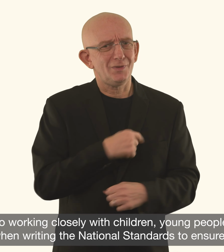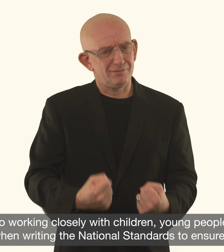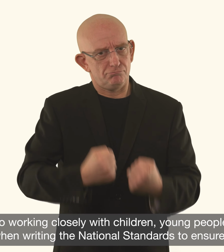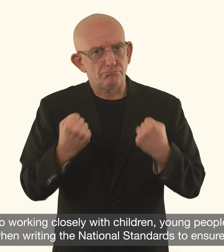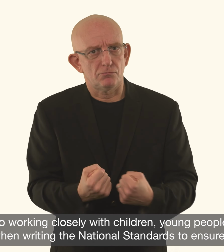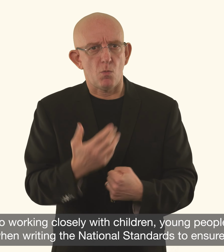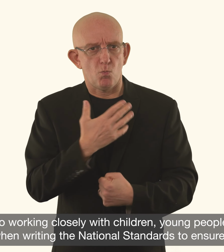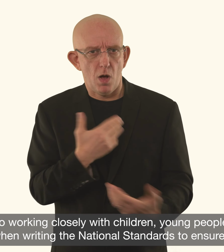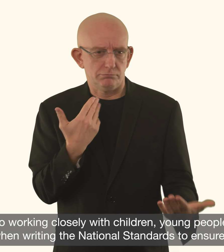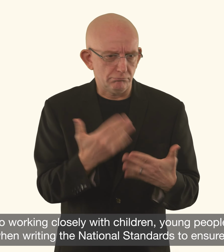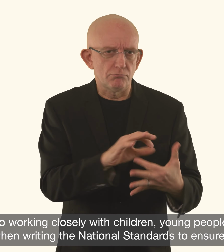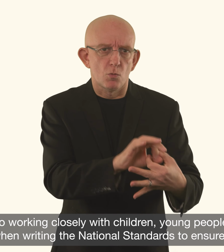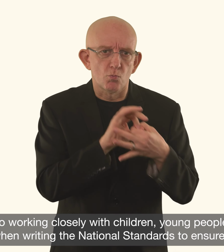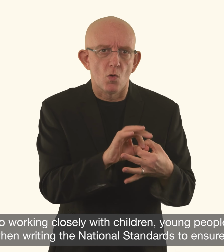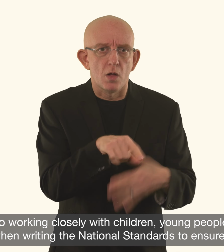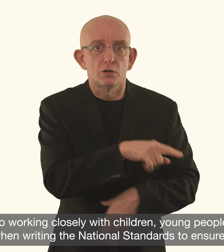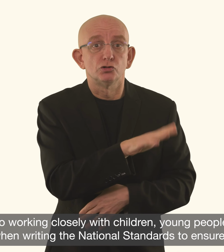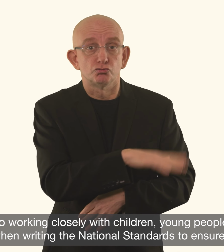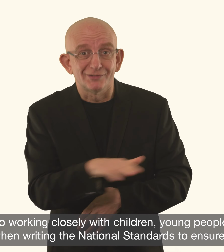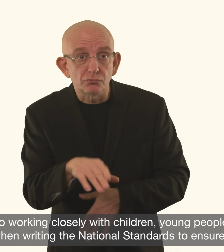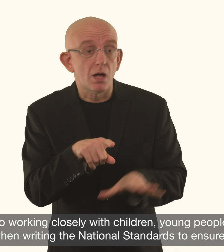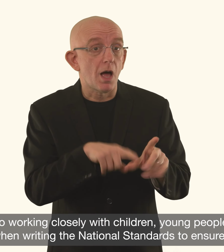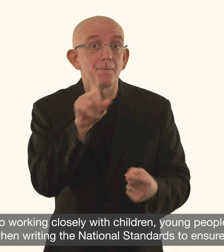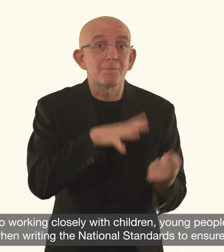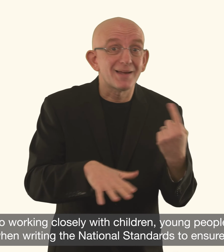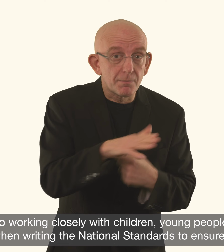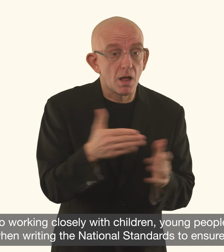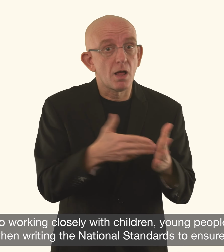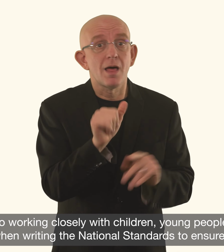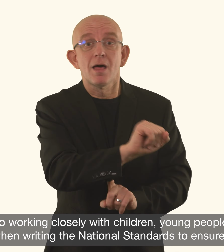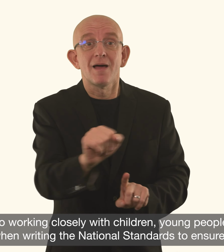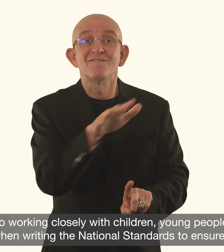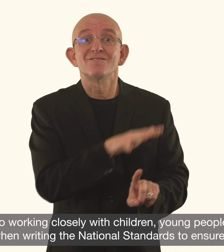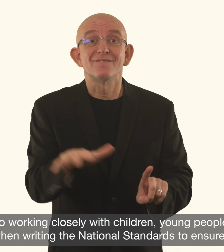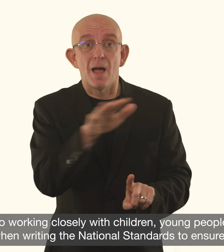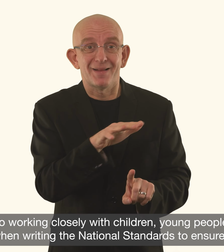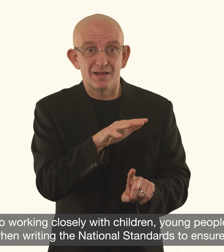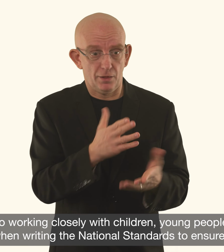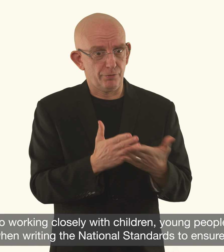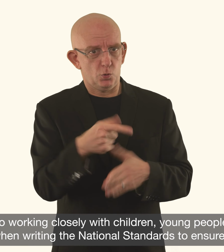We are committed to working closely with children, young people and their families when writing the national standards.